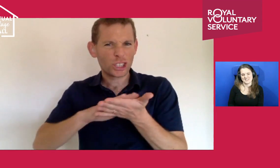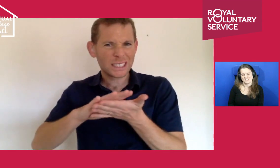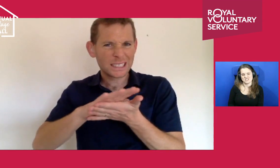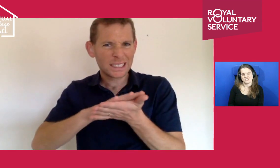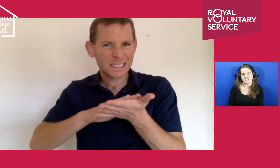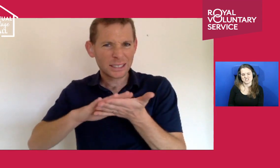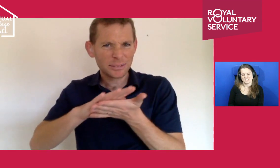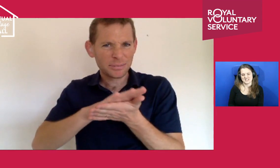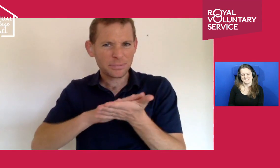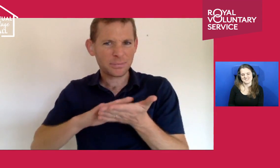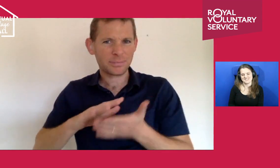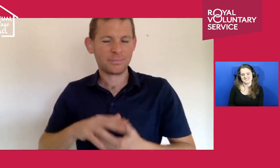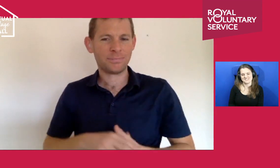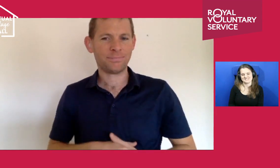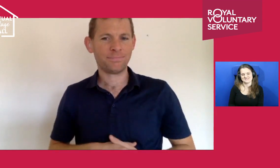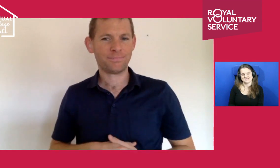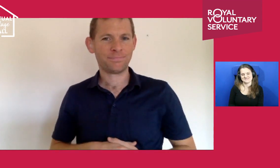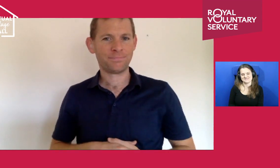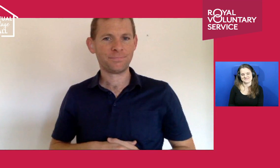Okay, dirty.